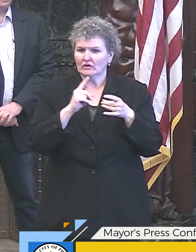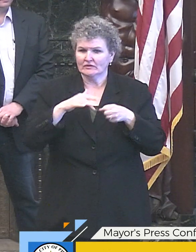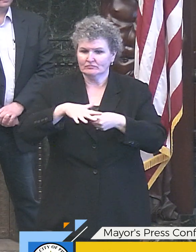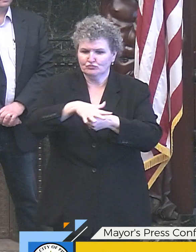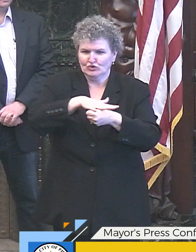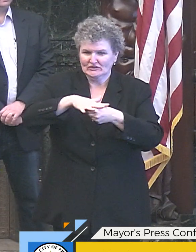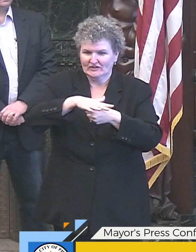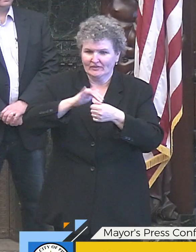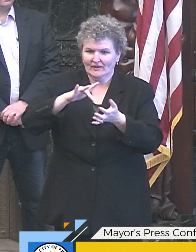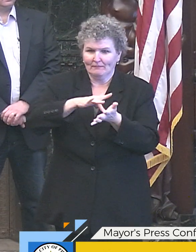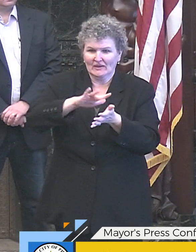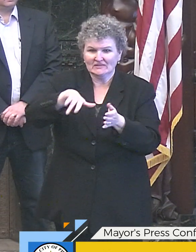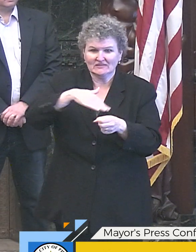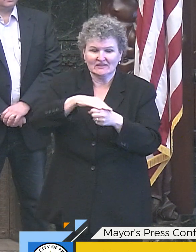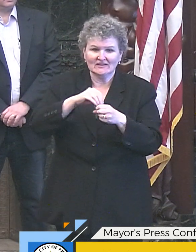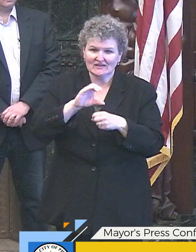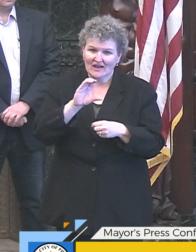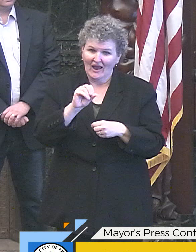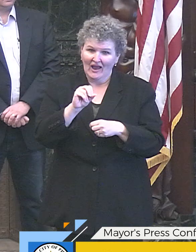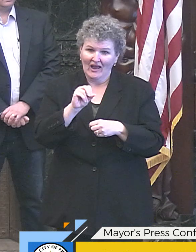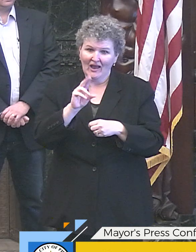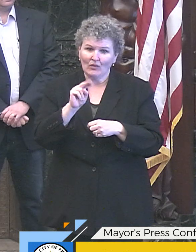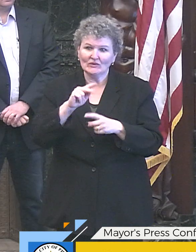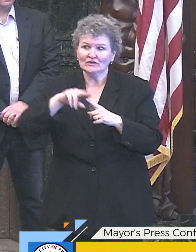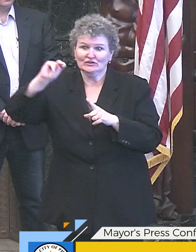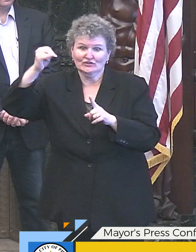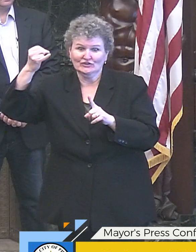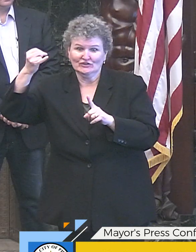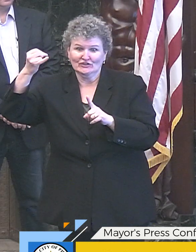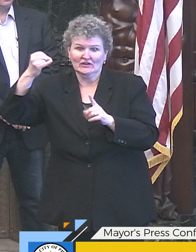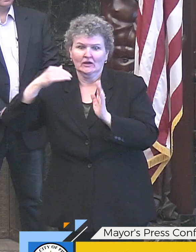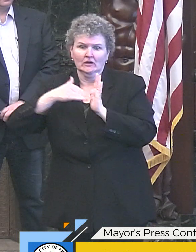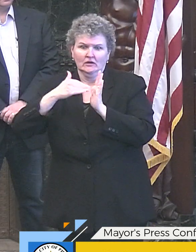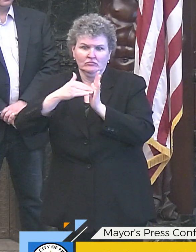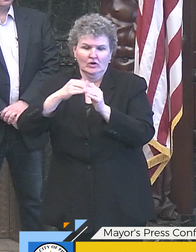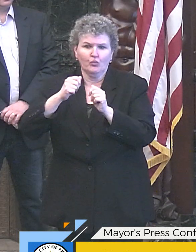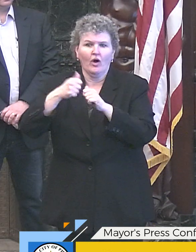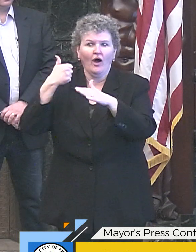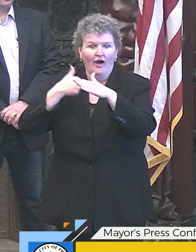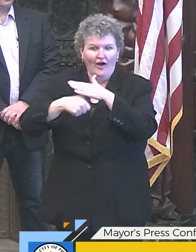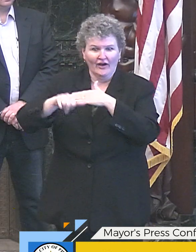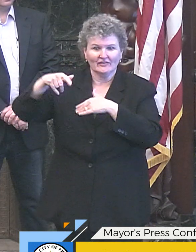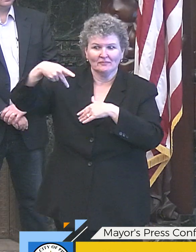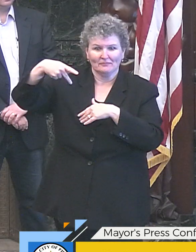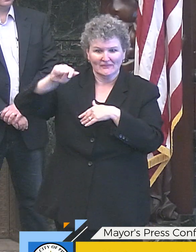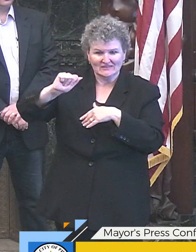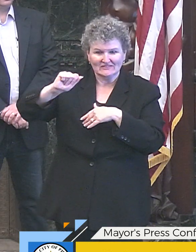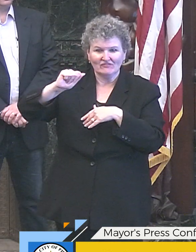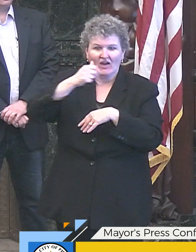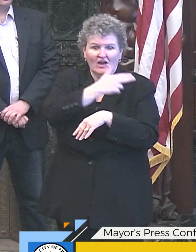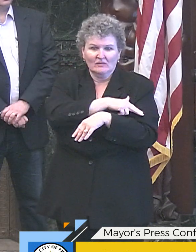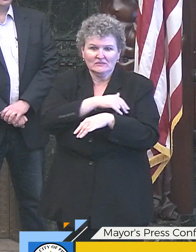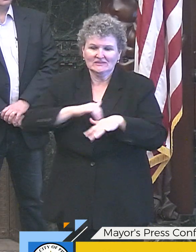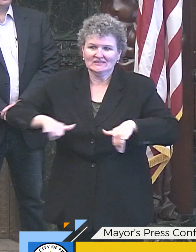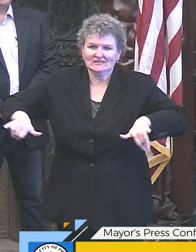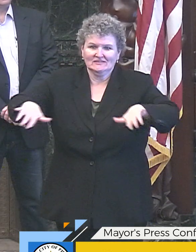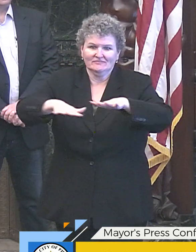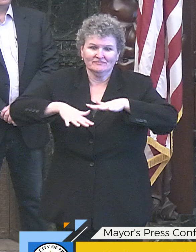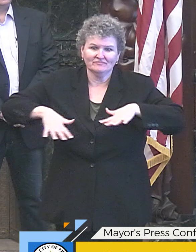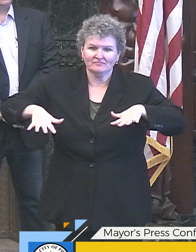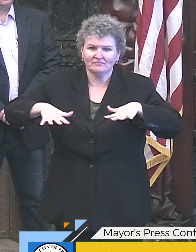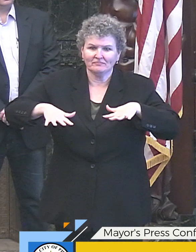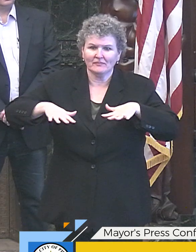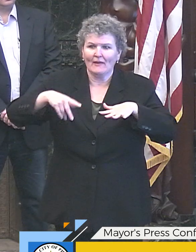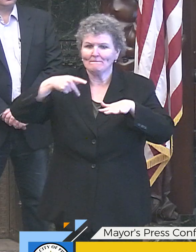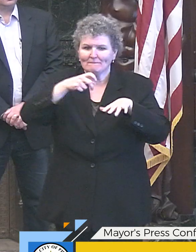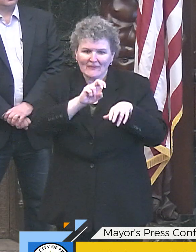in the counties and in New Jersey have their doctors that are affiliated with Philadelphia hospitals. So we're going to wind up having